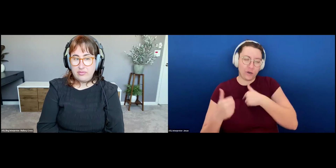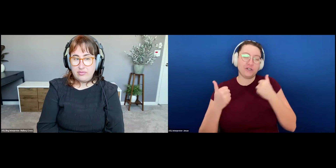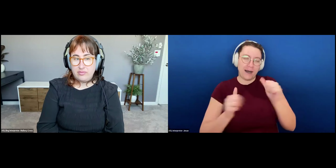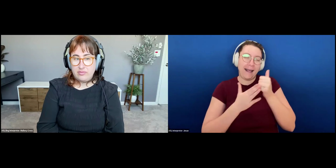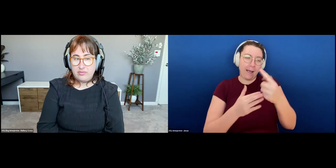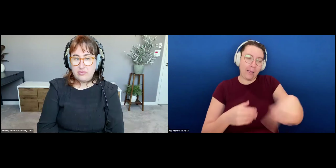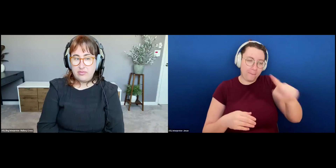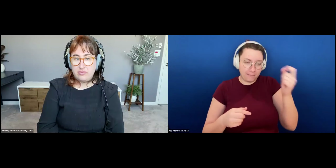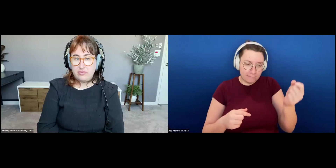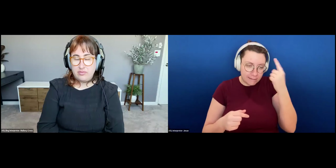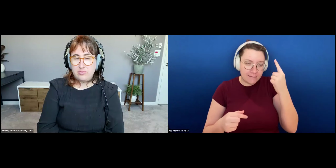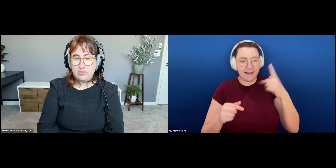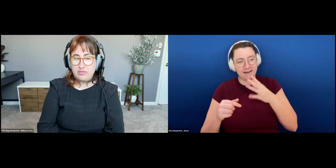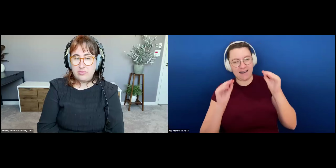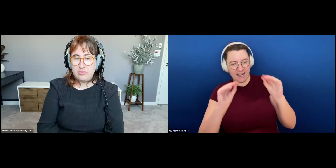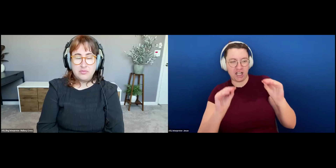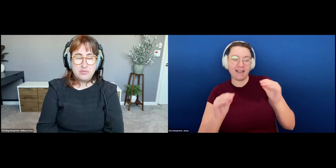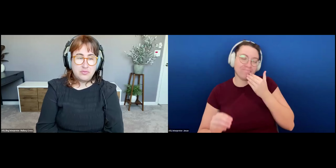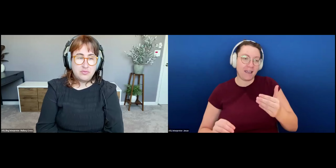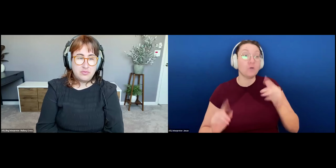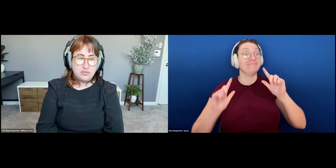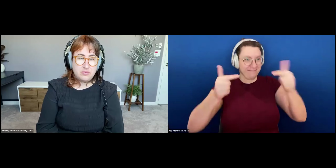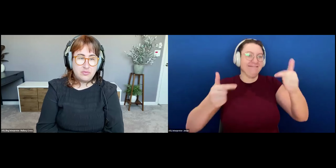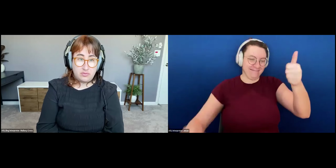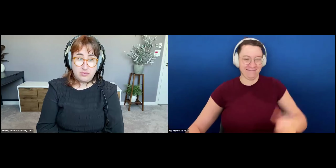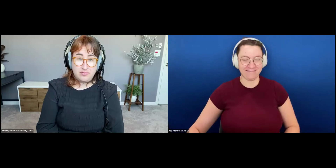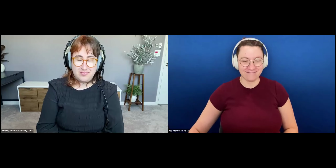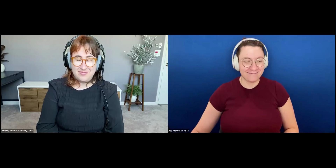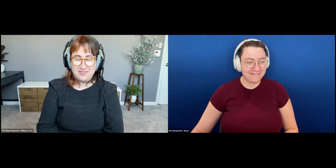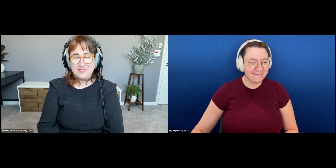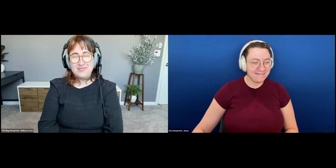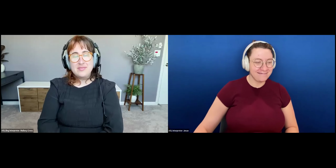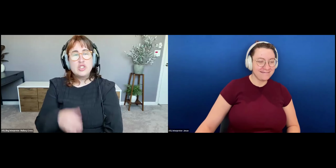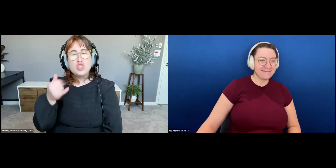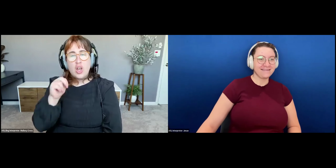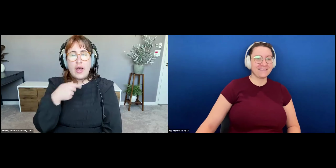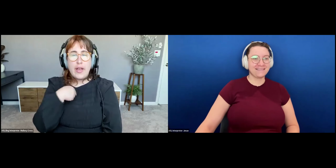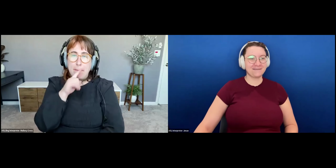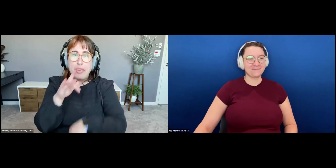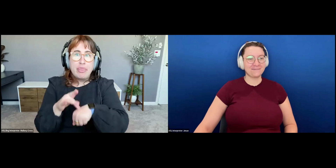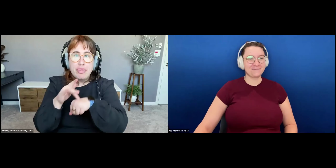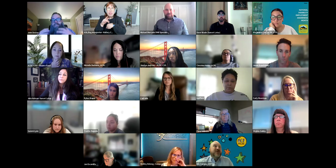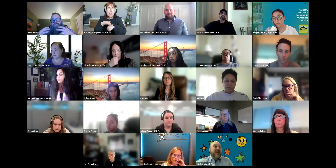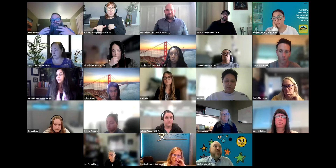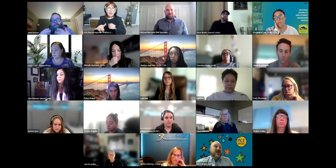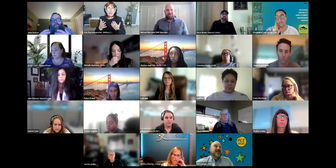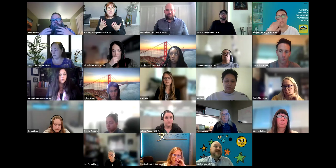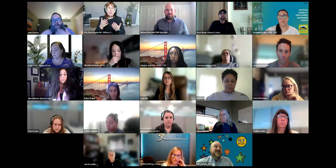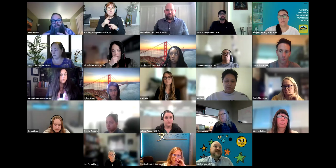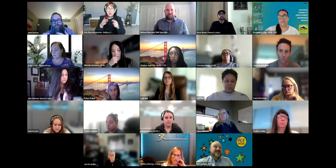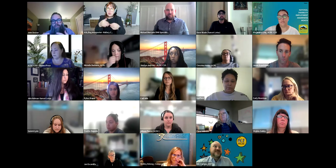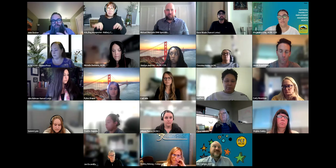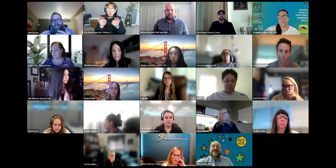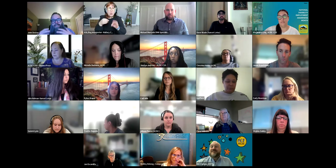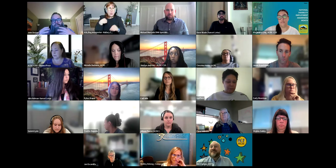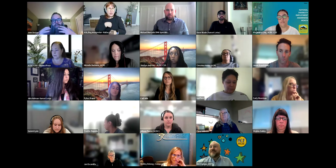folks understand that and educate folks. So thank you, John. Thank you. And I hate to harp on all of this so much, but it is just so important. Like, Really is important.